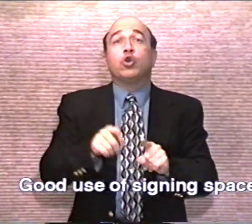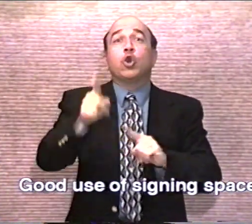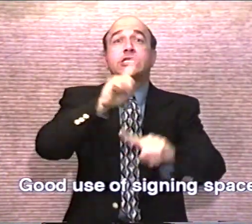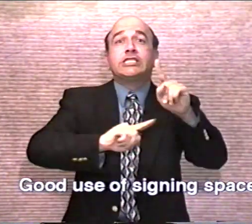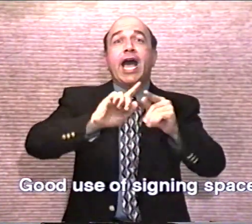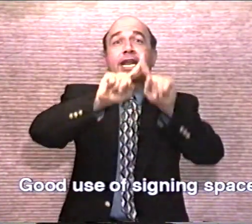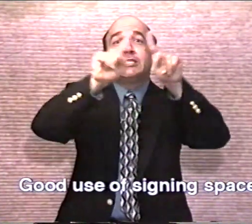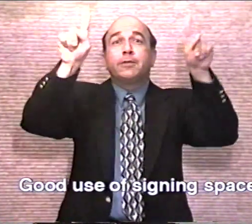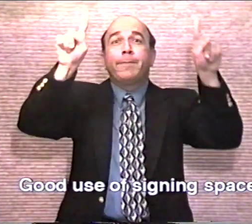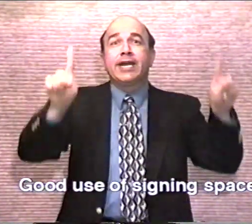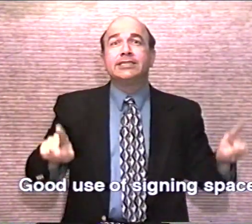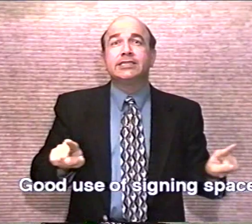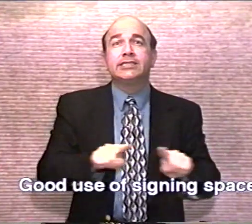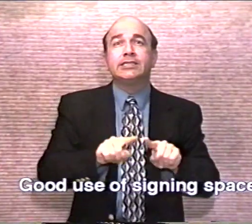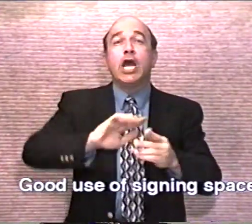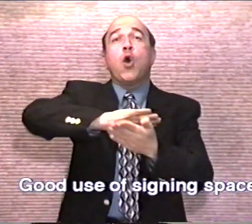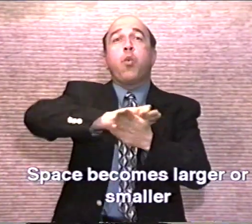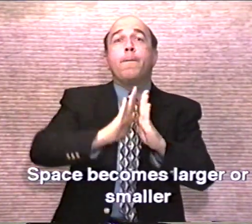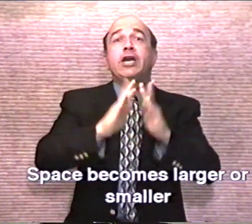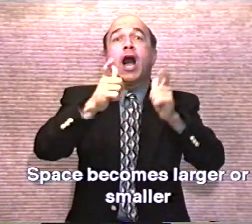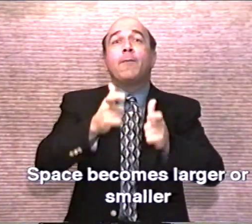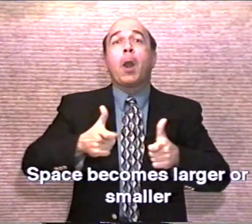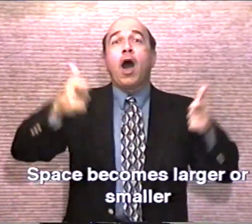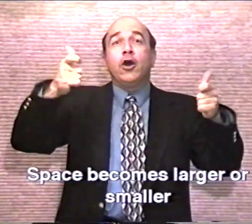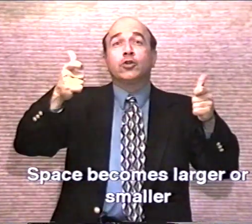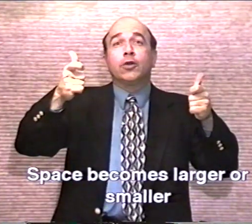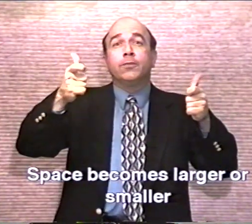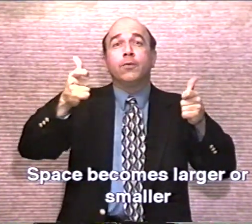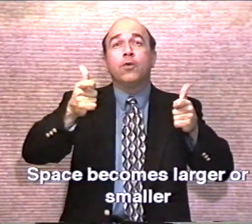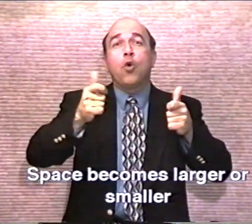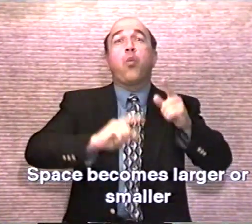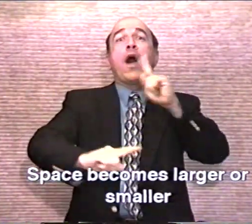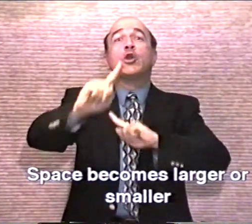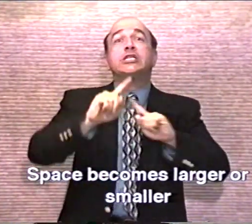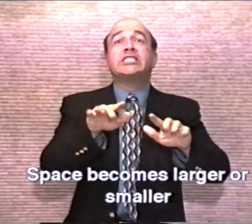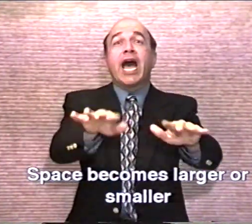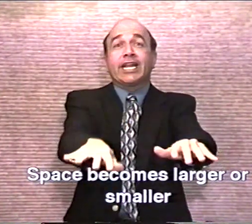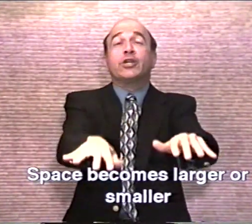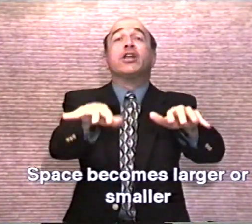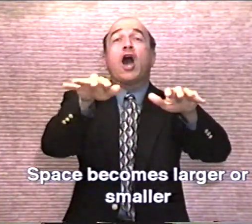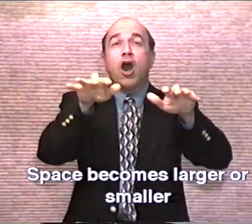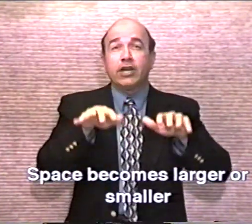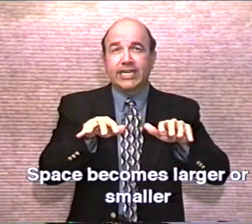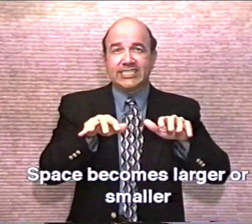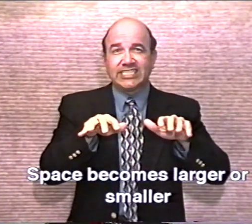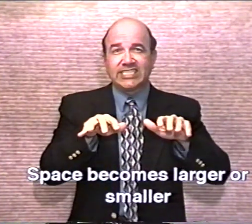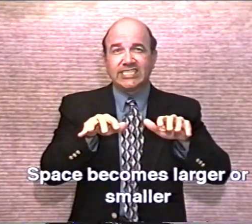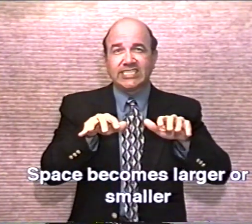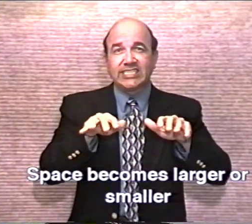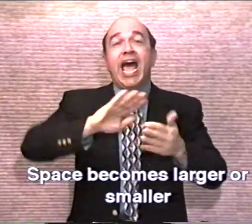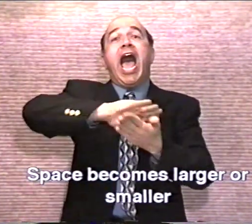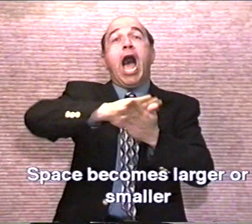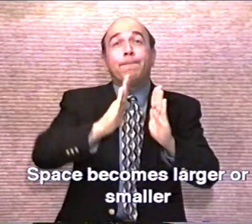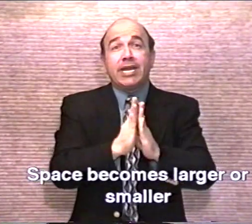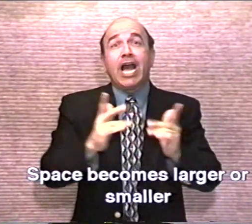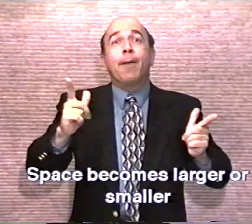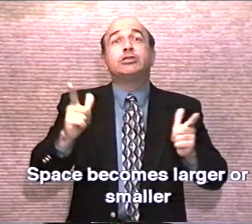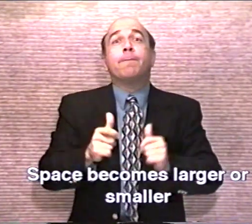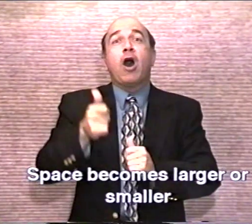Your signage space will become larger when you're signing to an audience and become